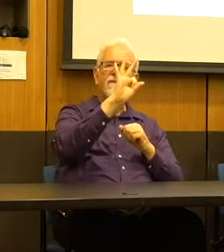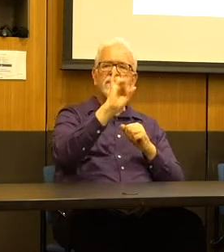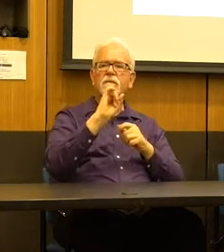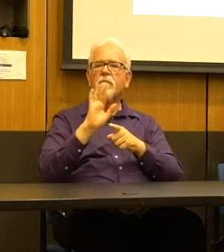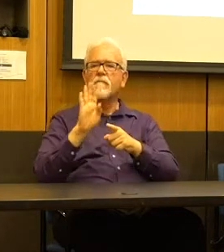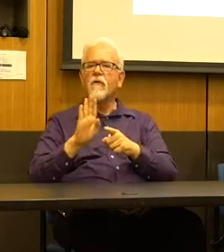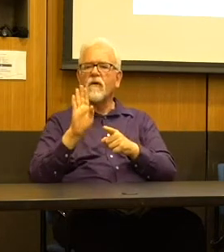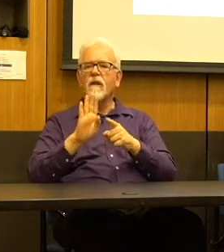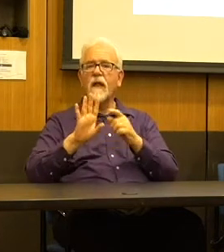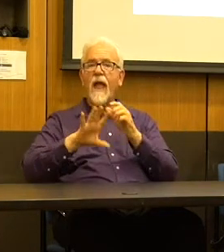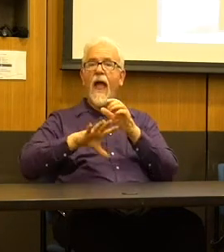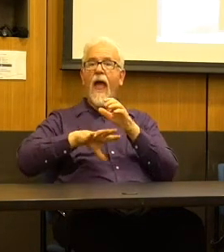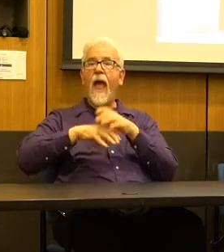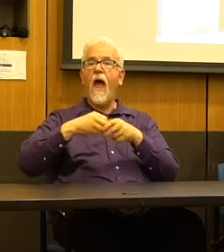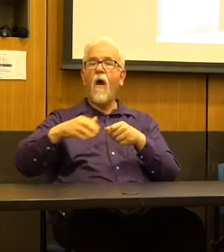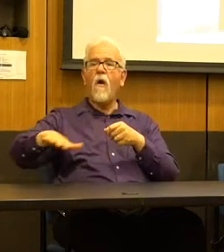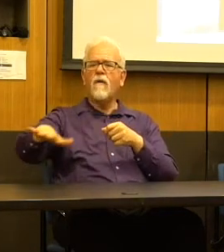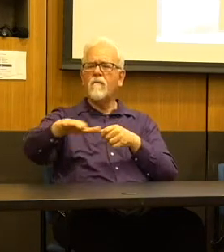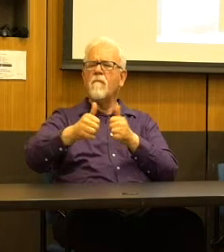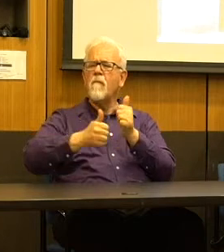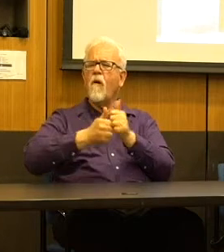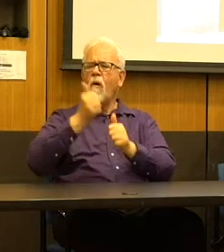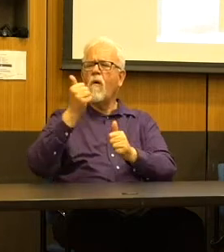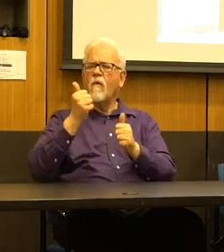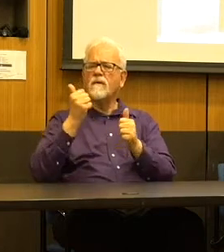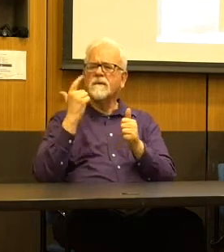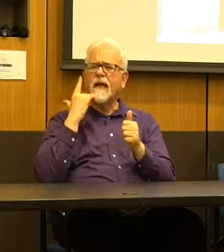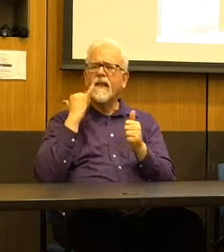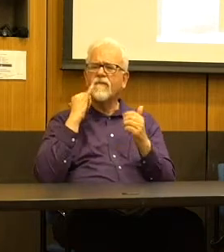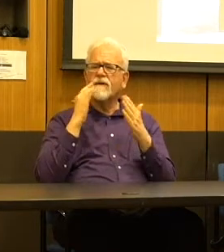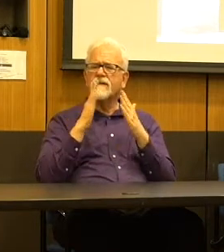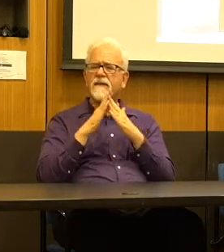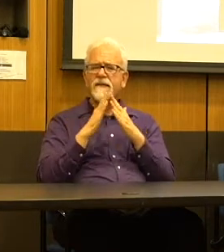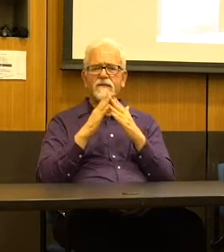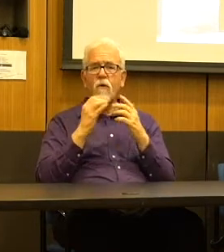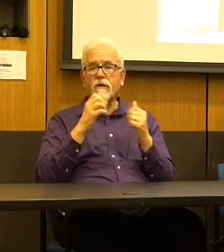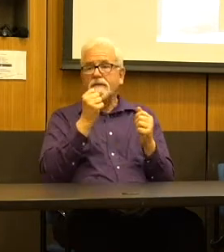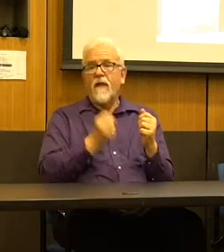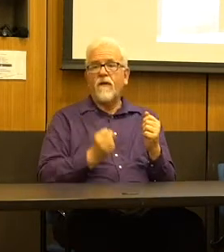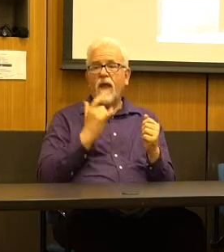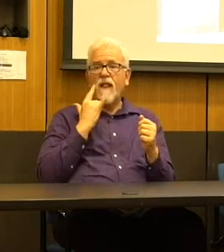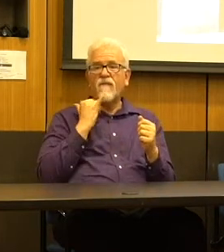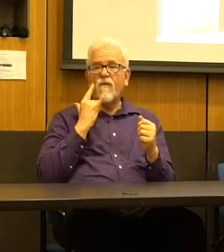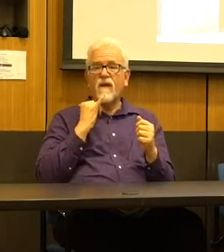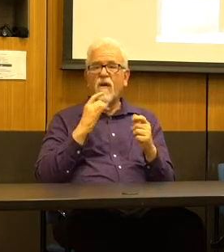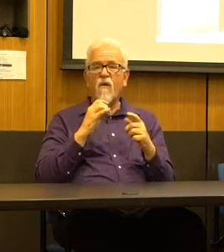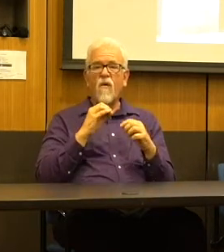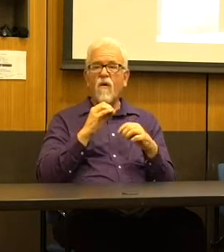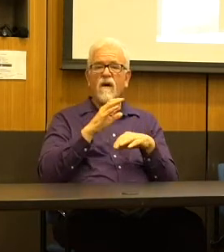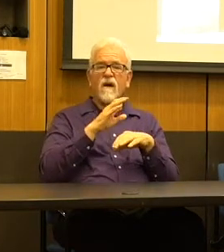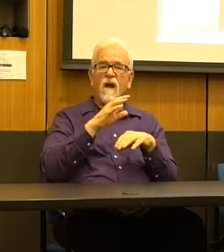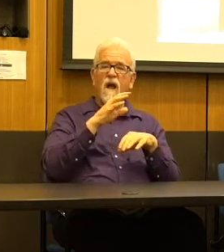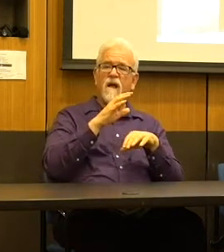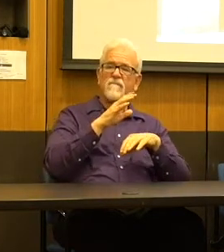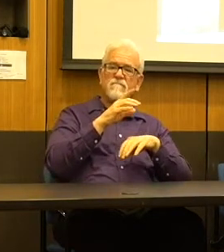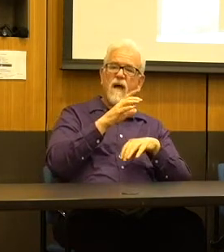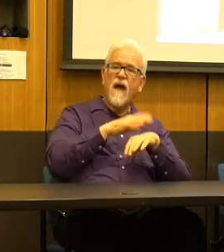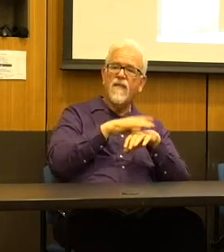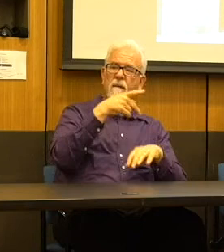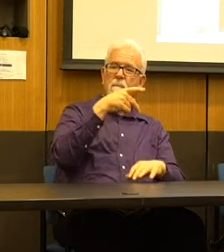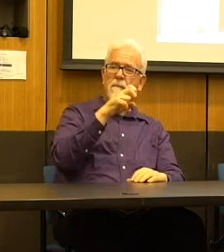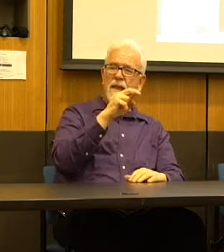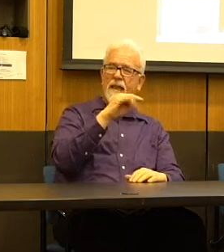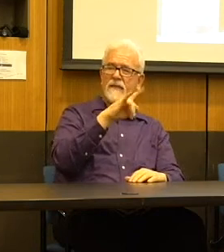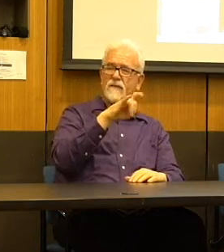well. And indeed, most in California, when you get down to Southern California or over on the peninsula where I lived for many years,